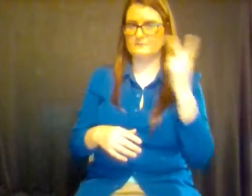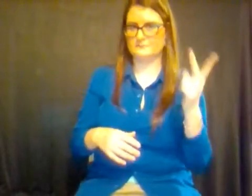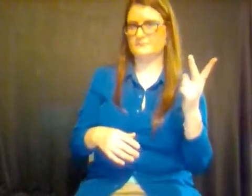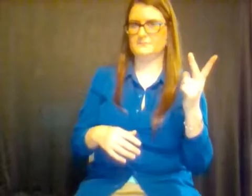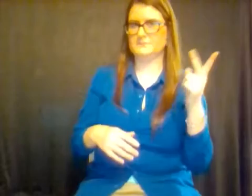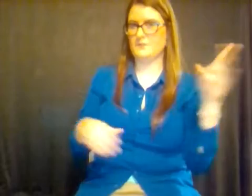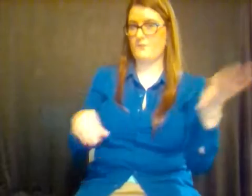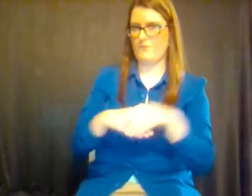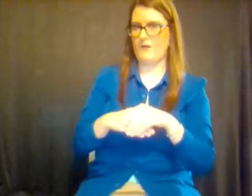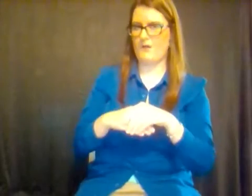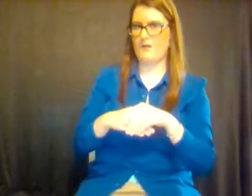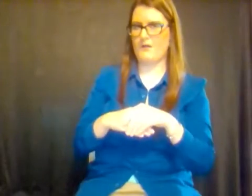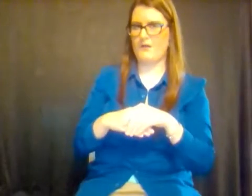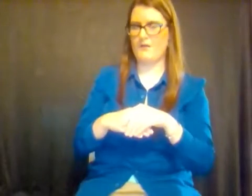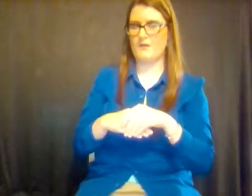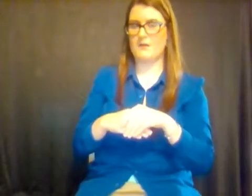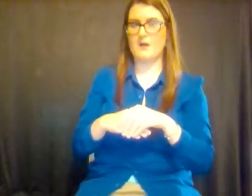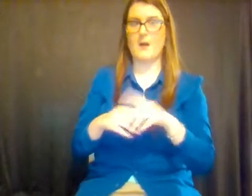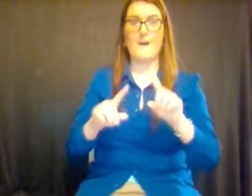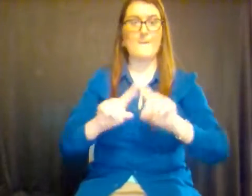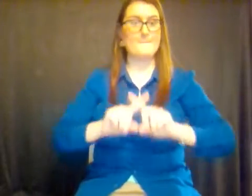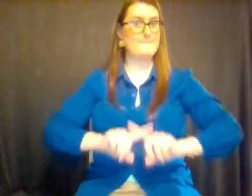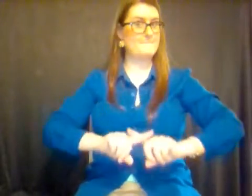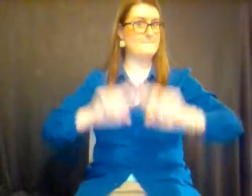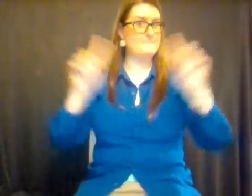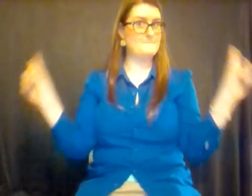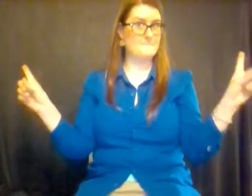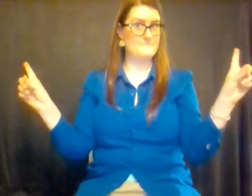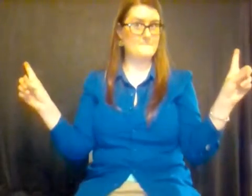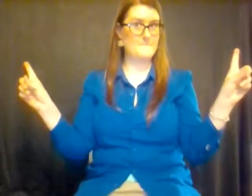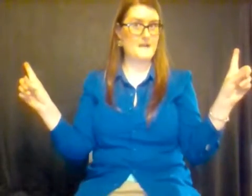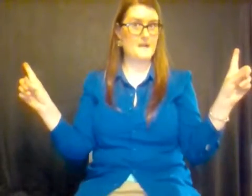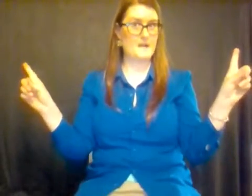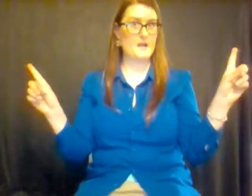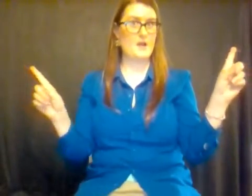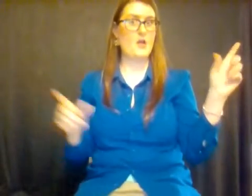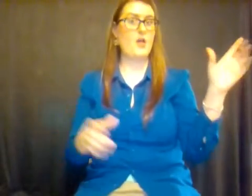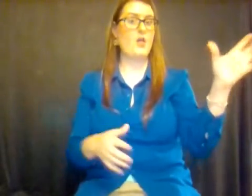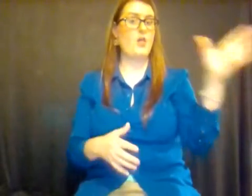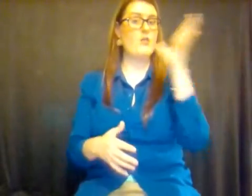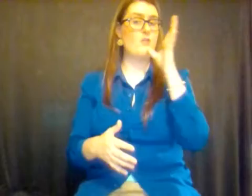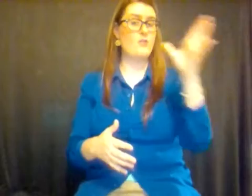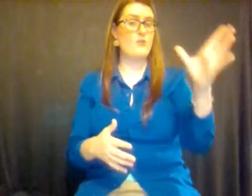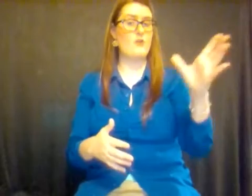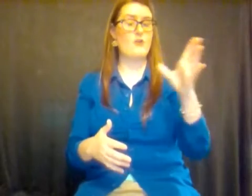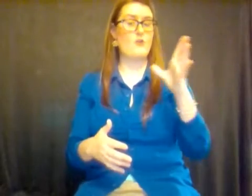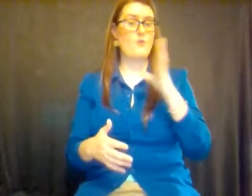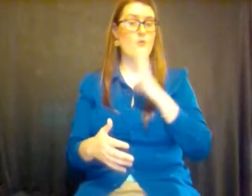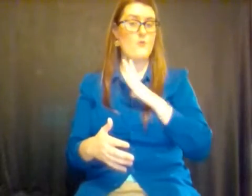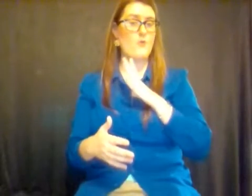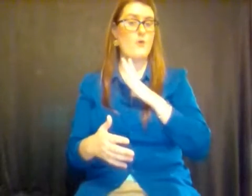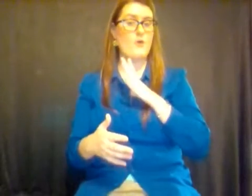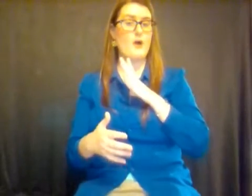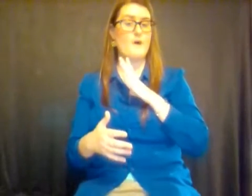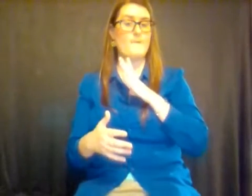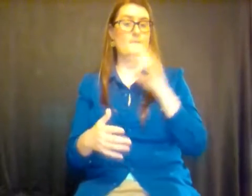wife, he found that the woman lying next to him was Leah. Uncle Laban had tricked him into marrying the